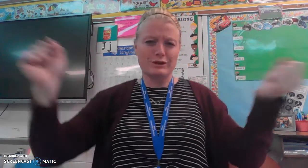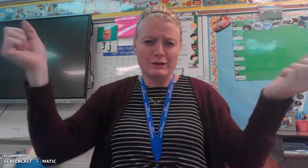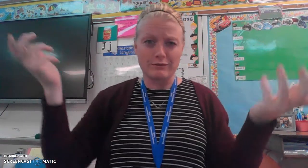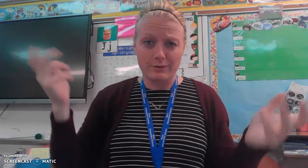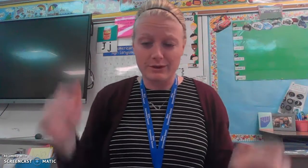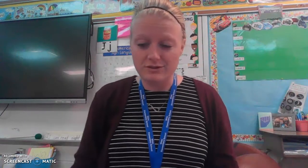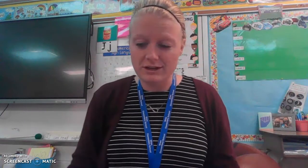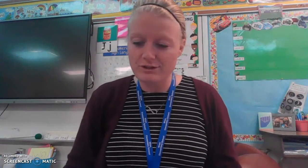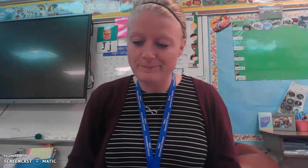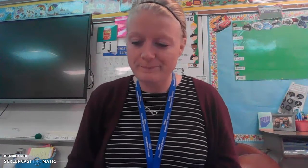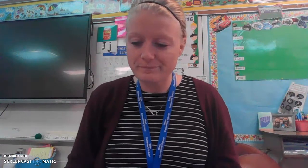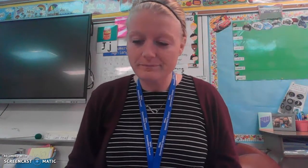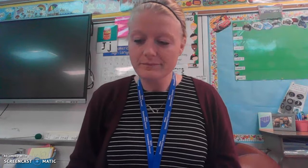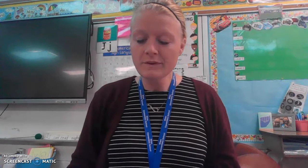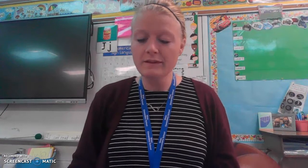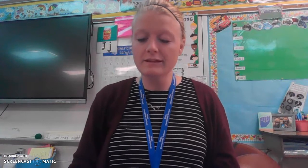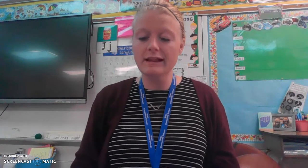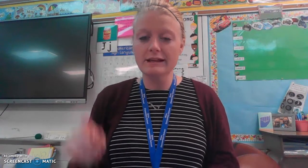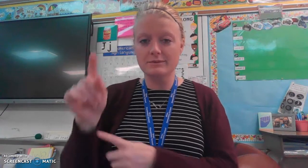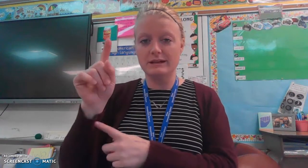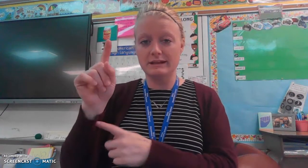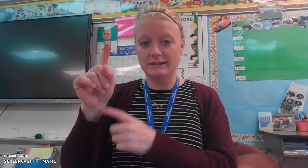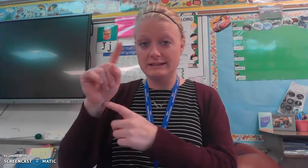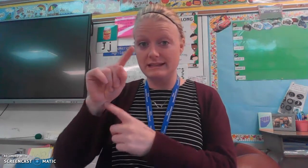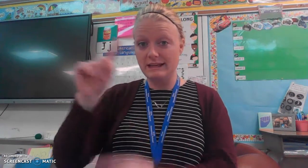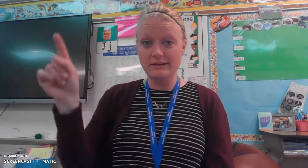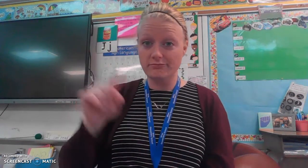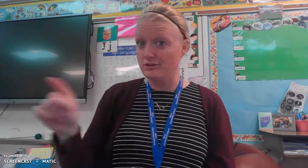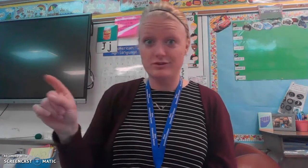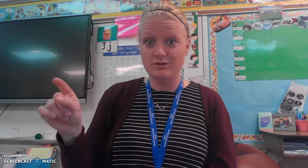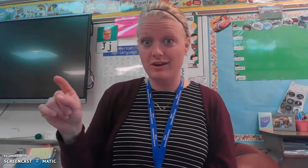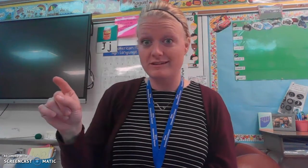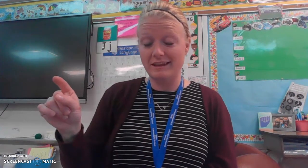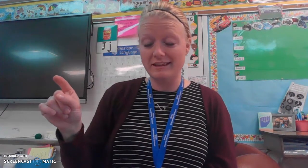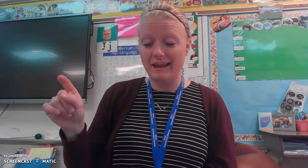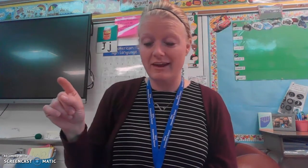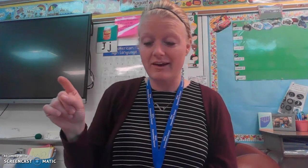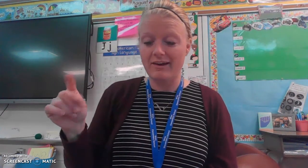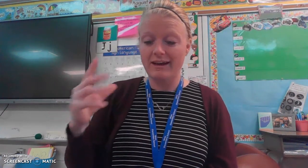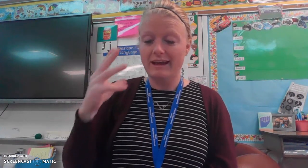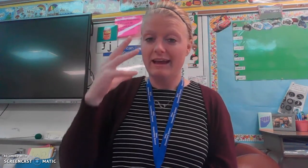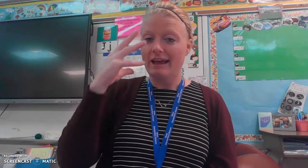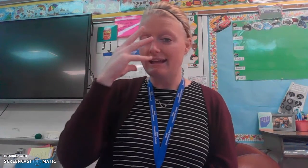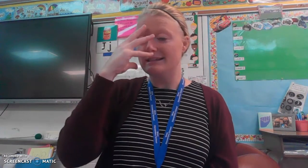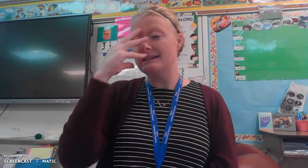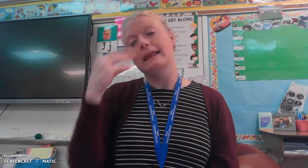Stretch however you want to stretch. And then the last one, Z, you just draw a Z in the air and